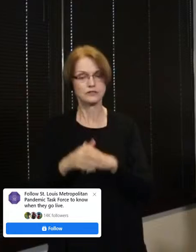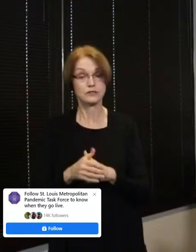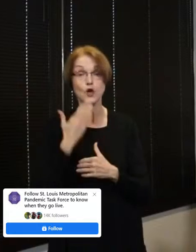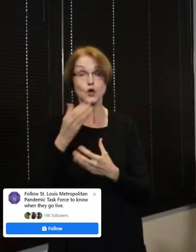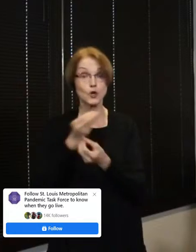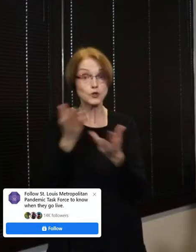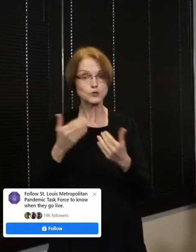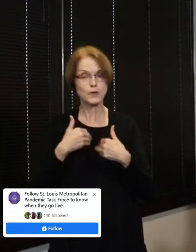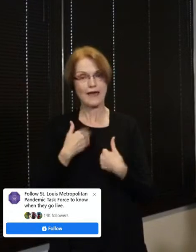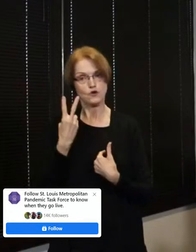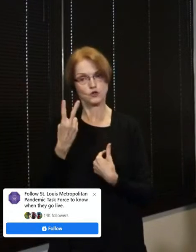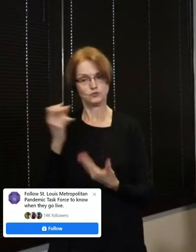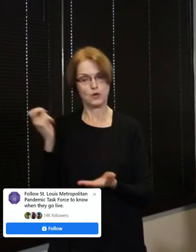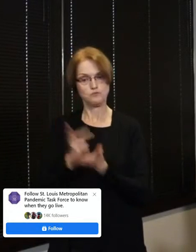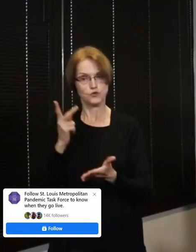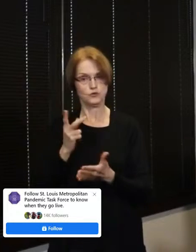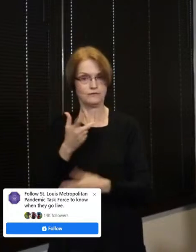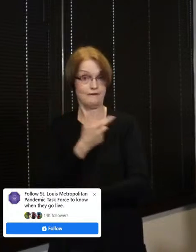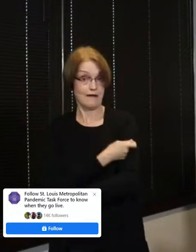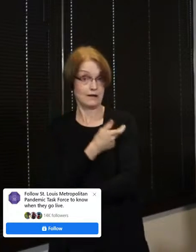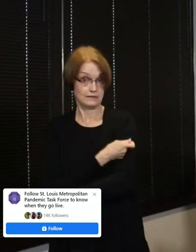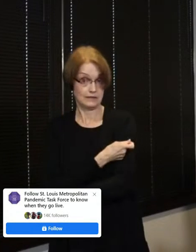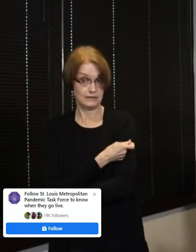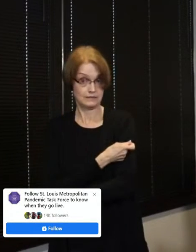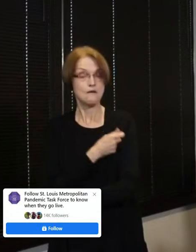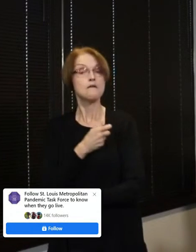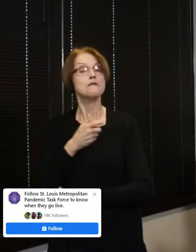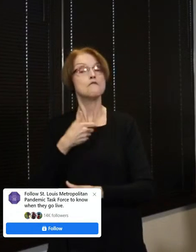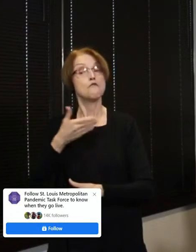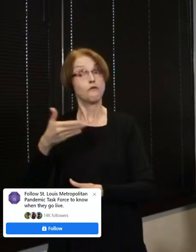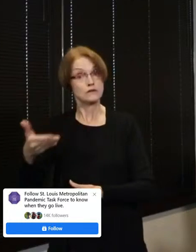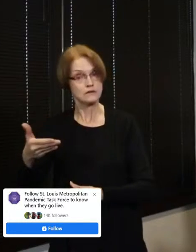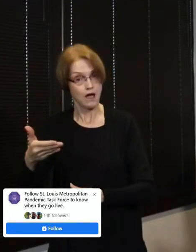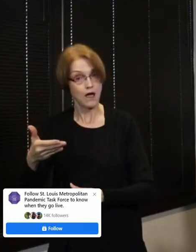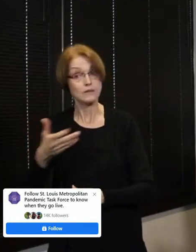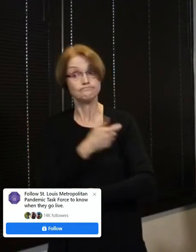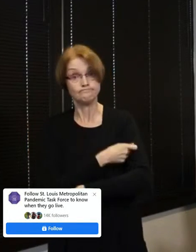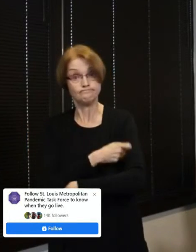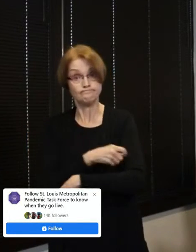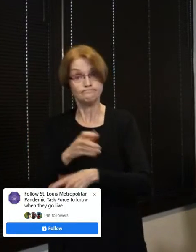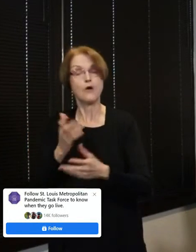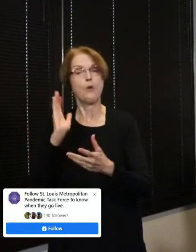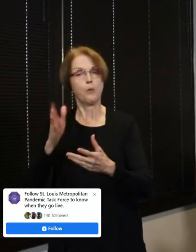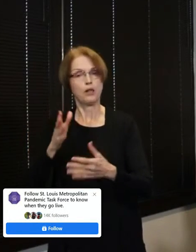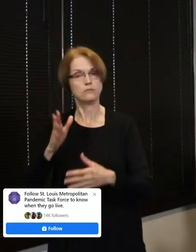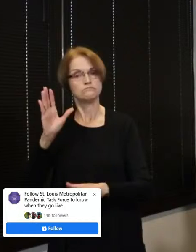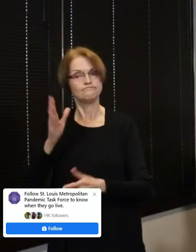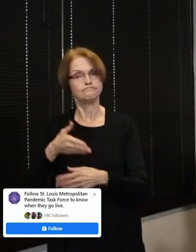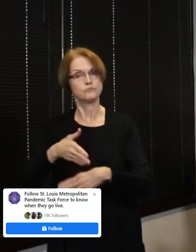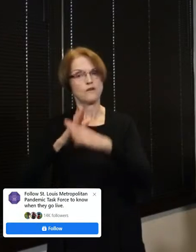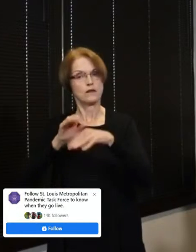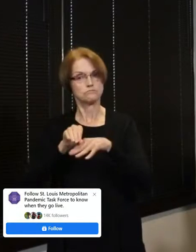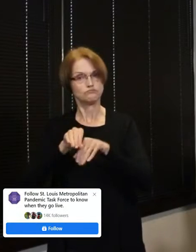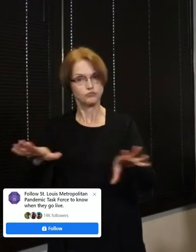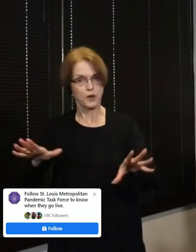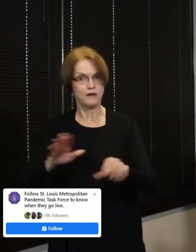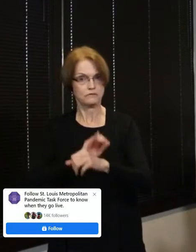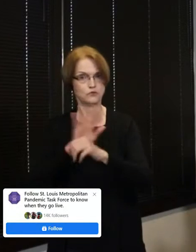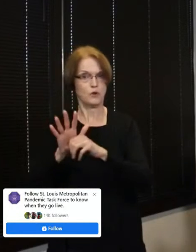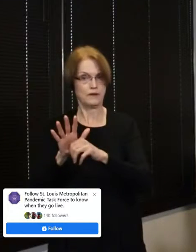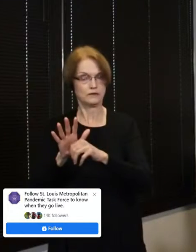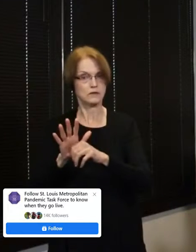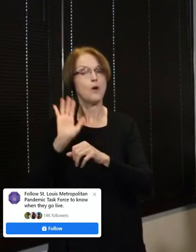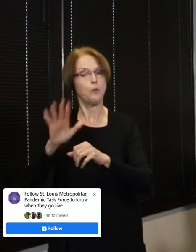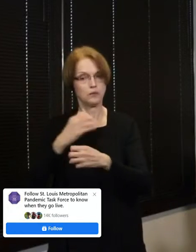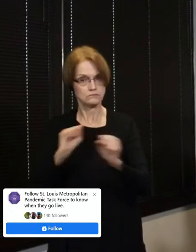have 2 authorized vaccines that will, over time, prevent spread of the deadly virus and save lives. And